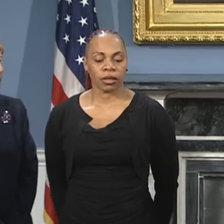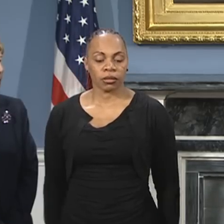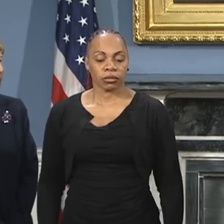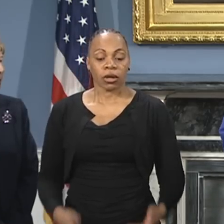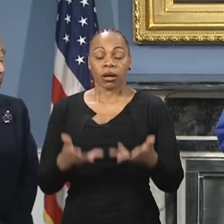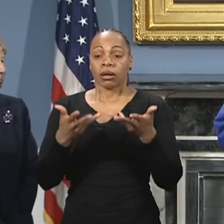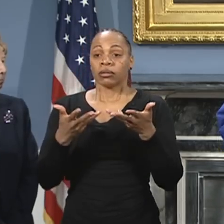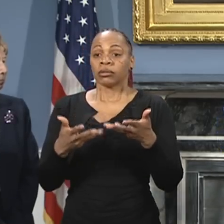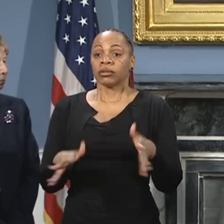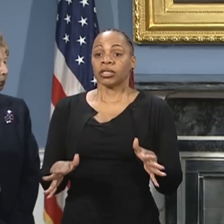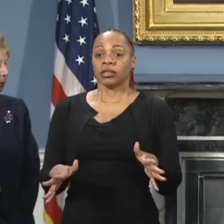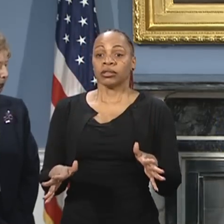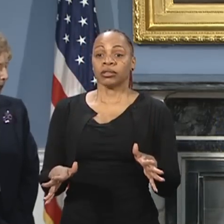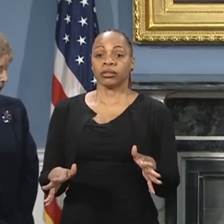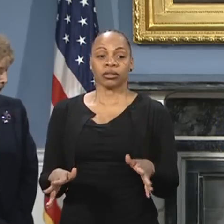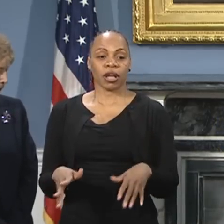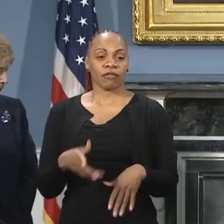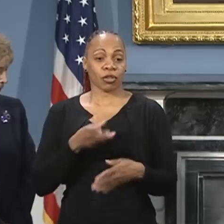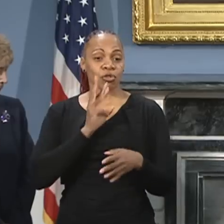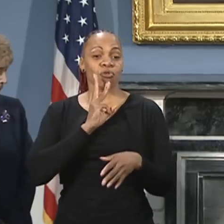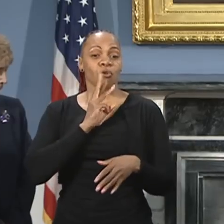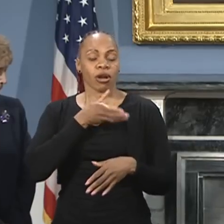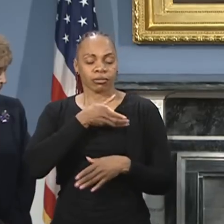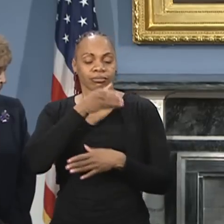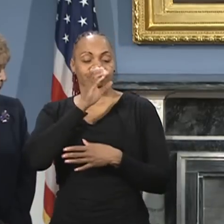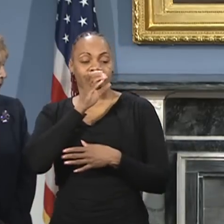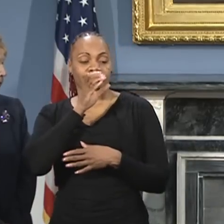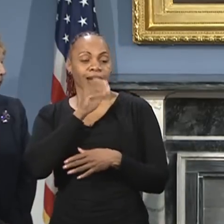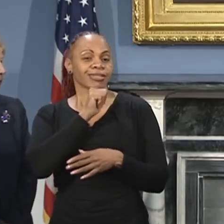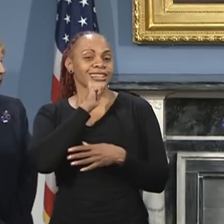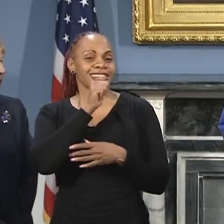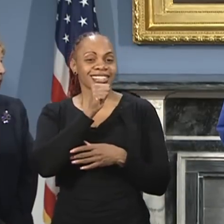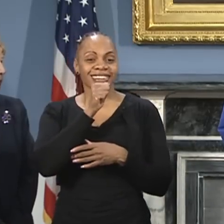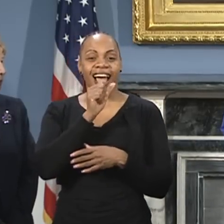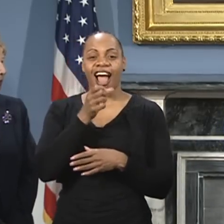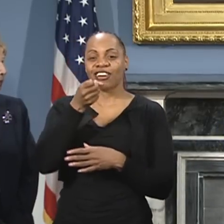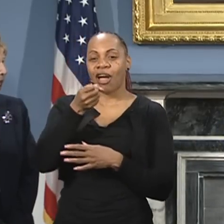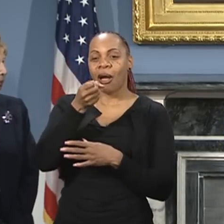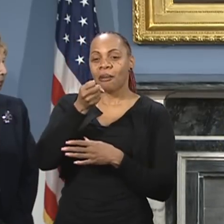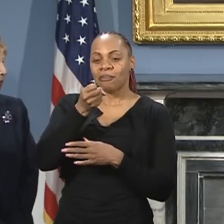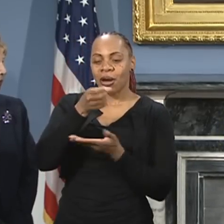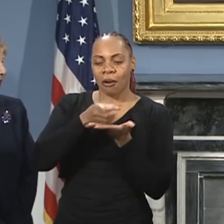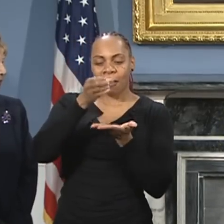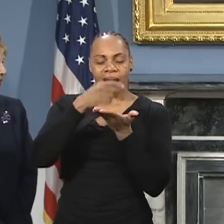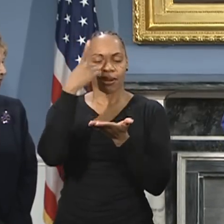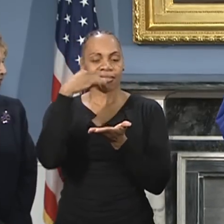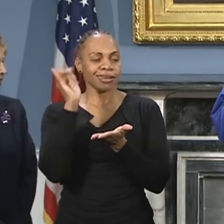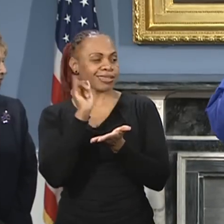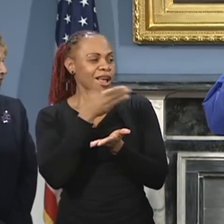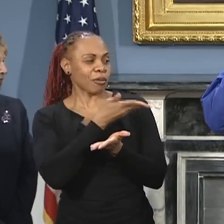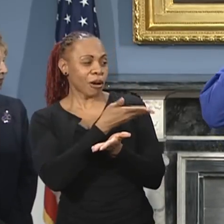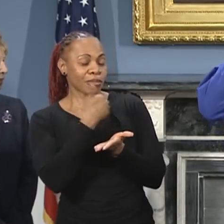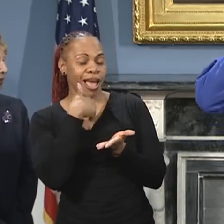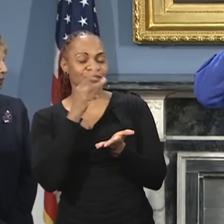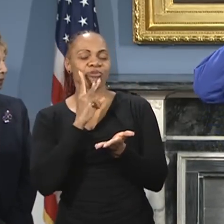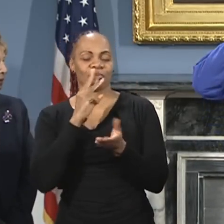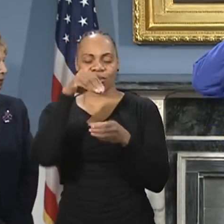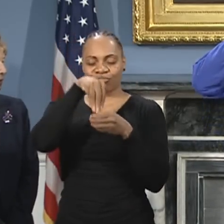that, we have a drink of water from, it's not a milk bottle, it just looks like one, but it's got water